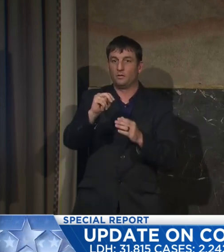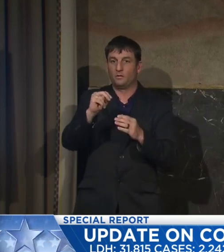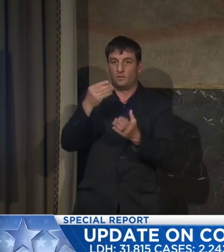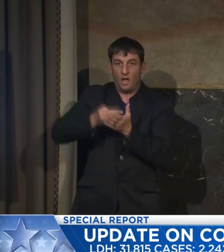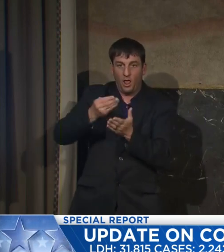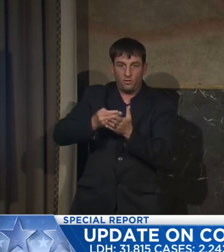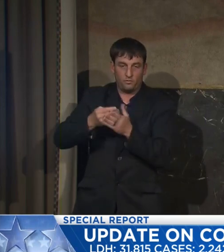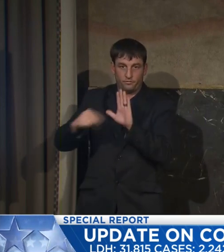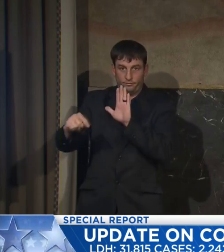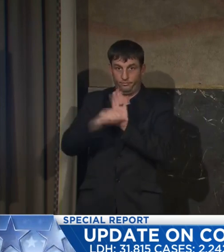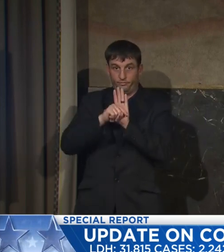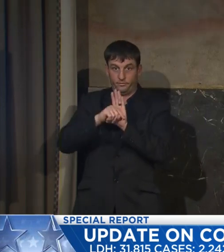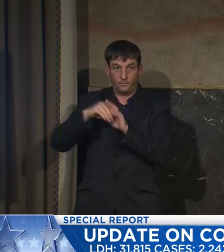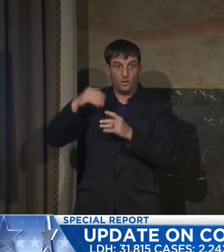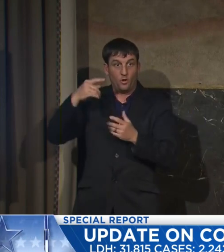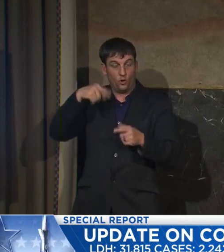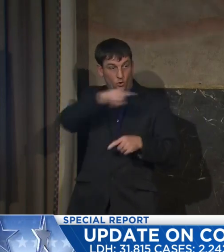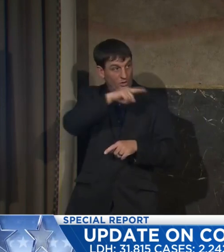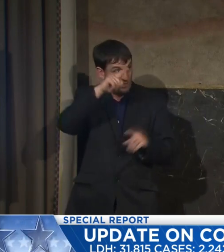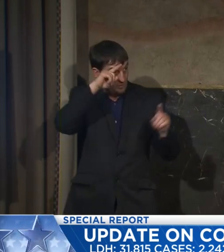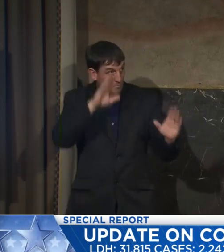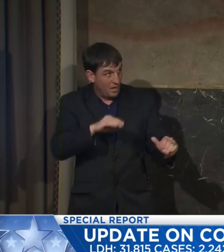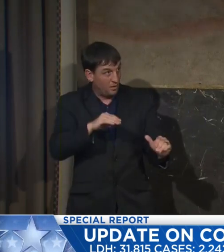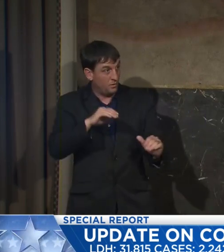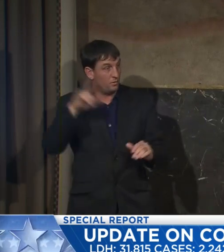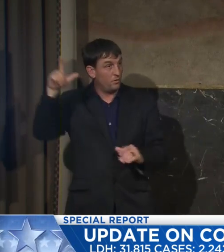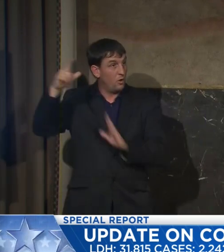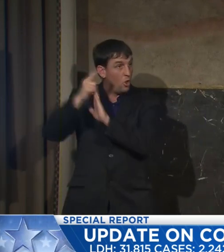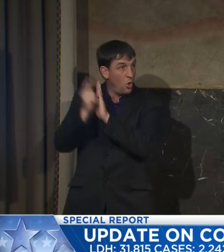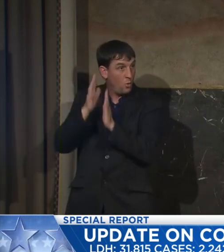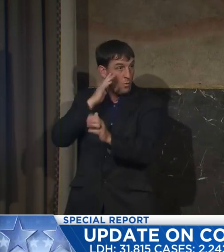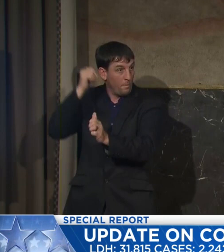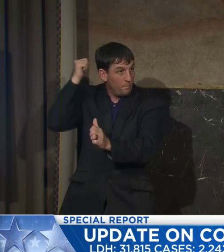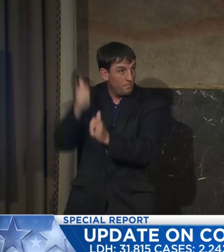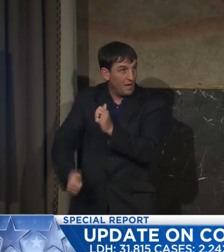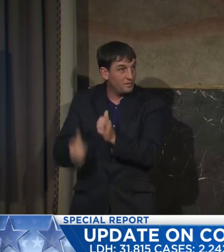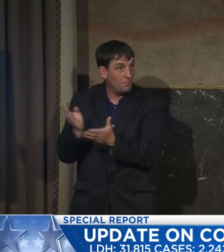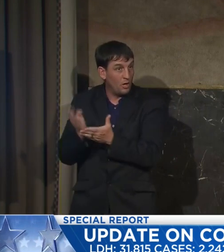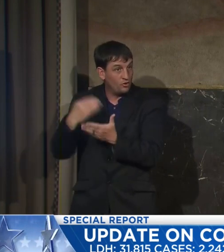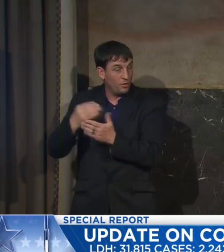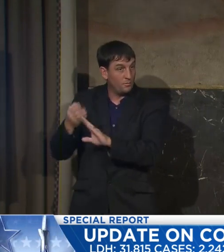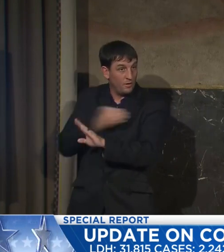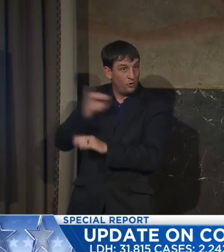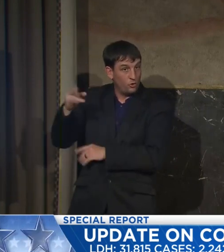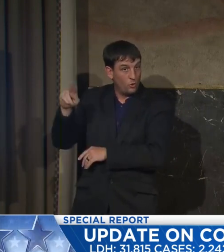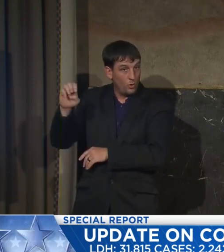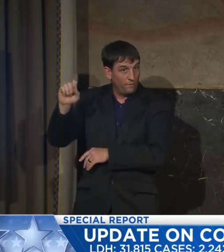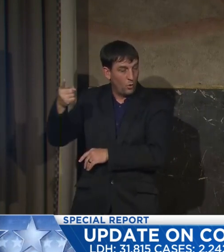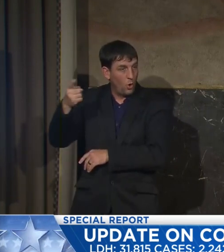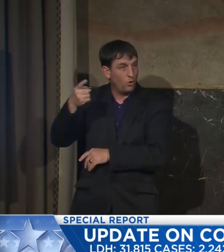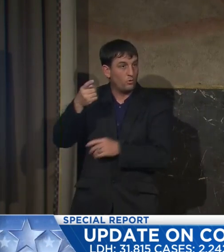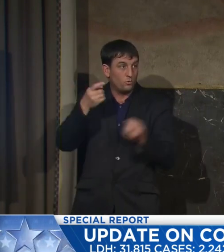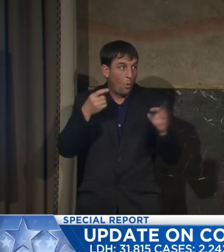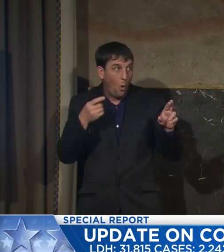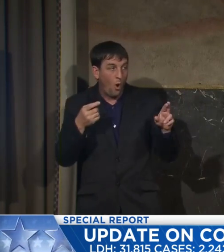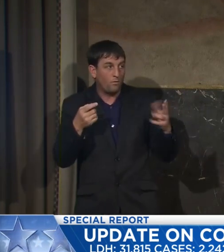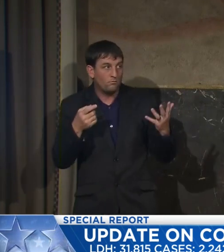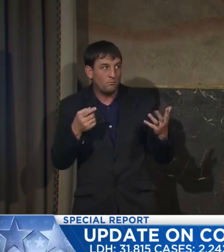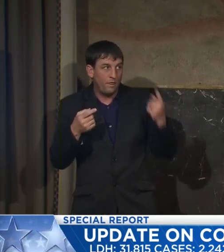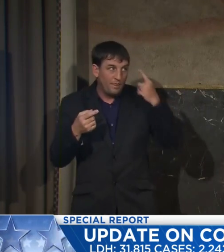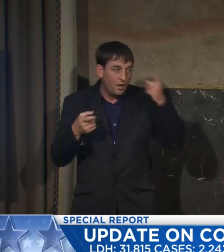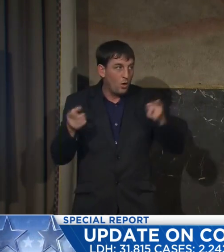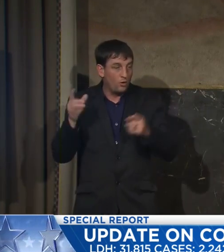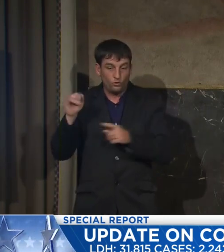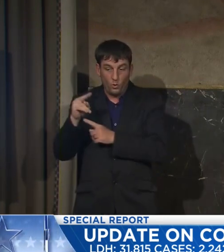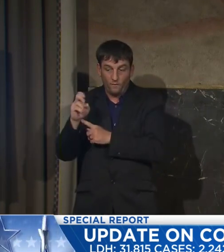the lawmakers pass a budget by June 1st? Or are you, there's been some talk of them moving past that